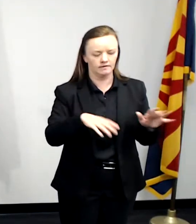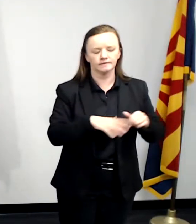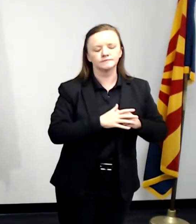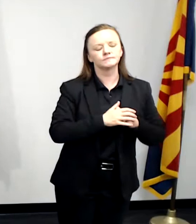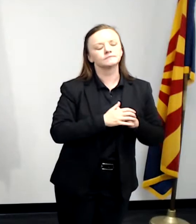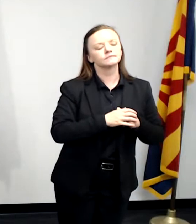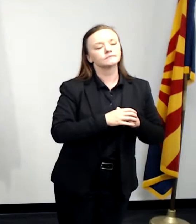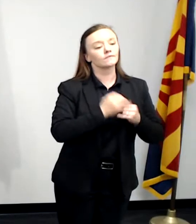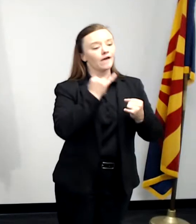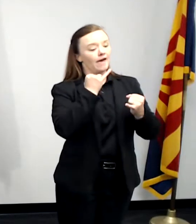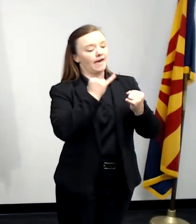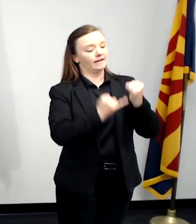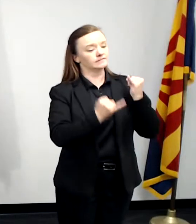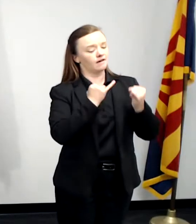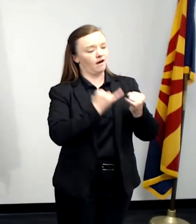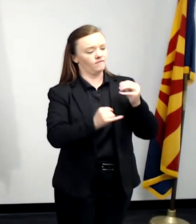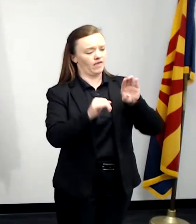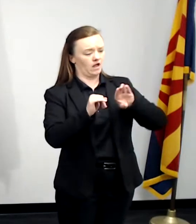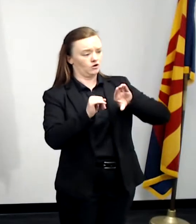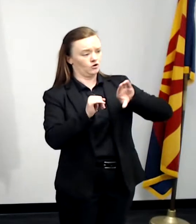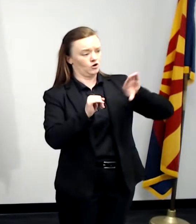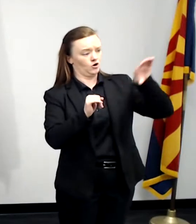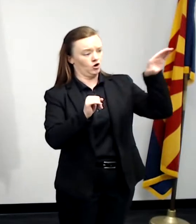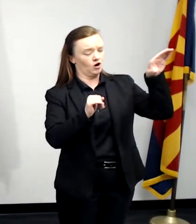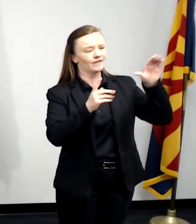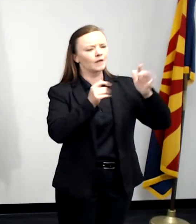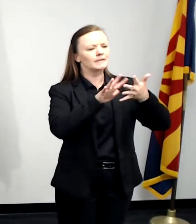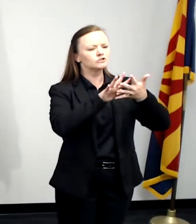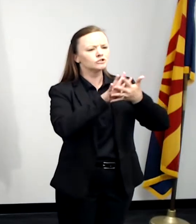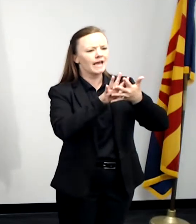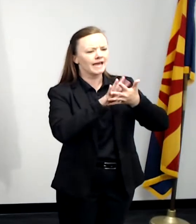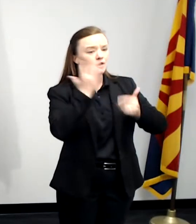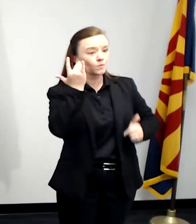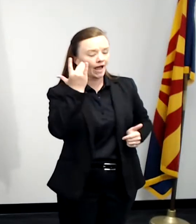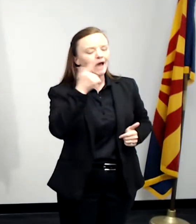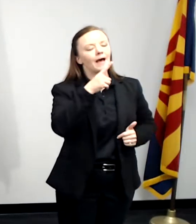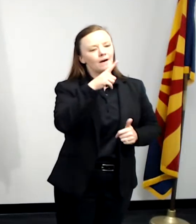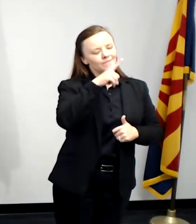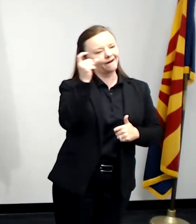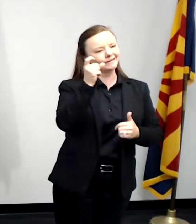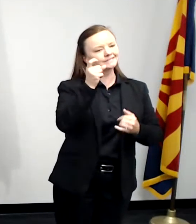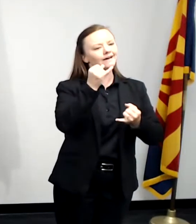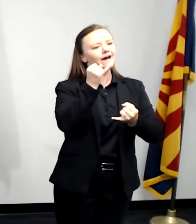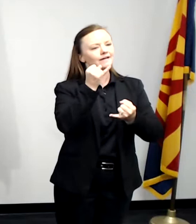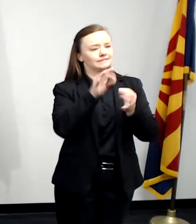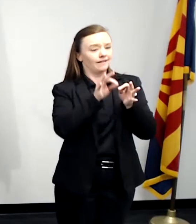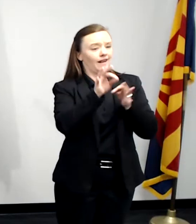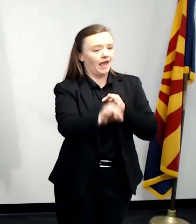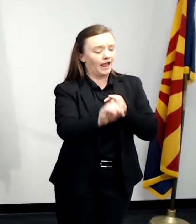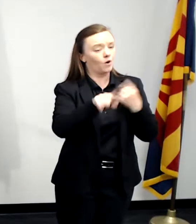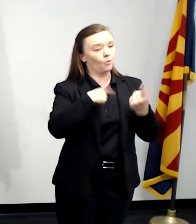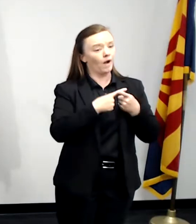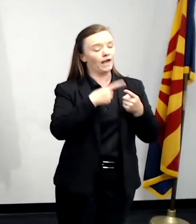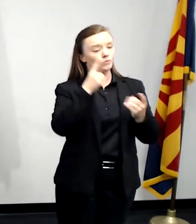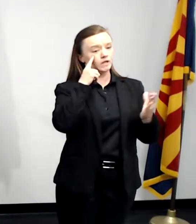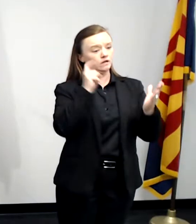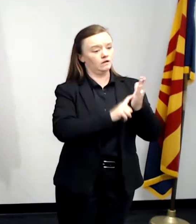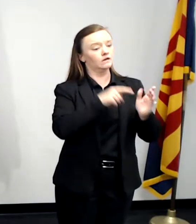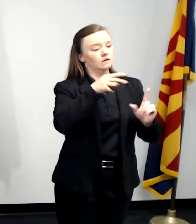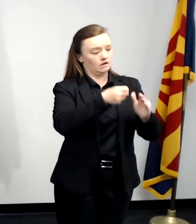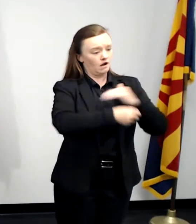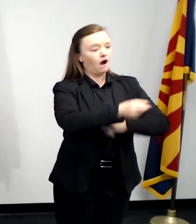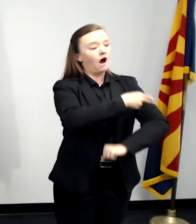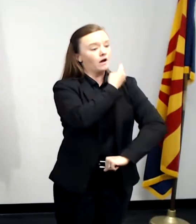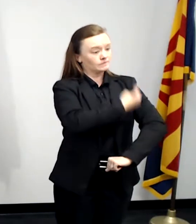curve is because there's always a delay of when we detect hospitalizations and when we can finalize the data. So the